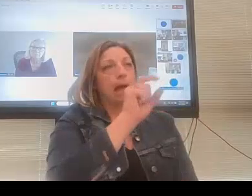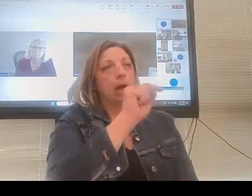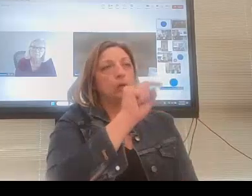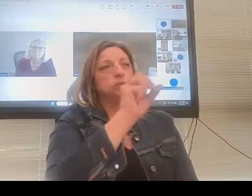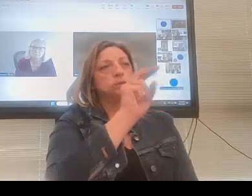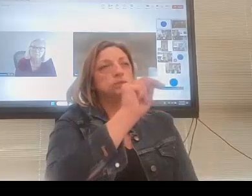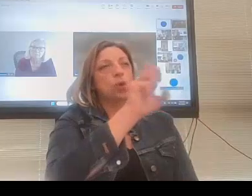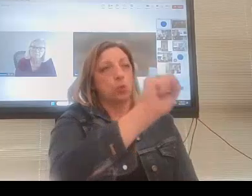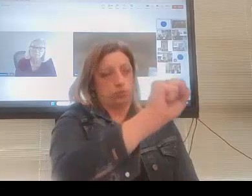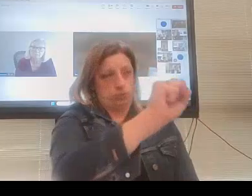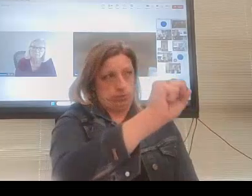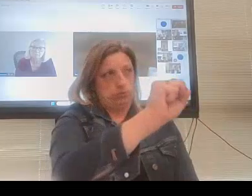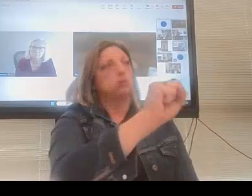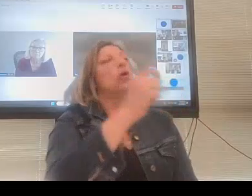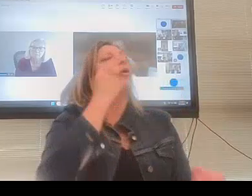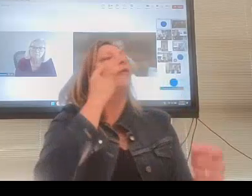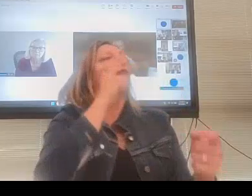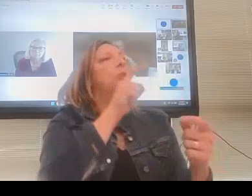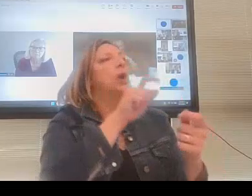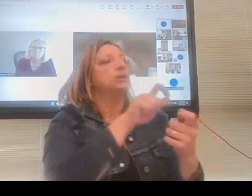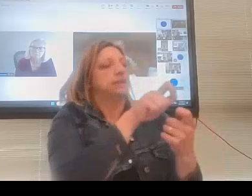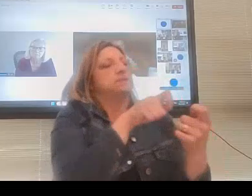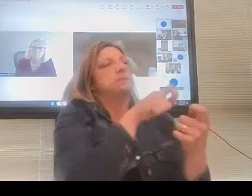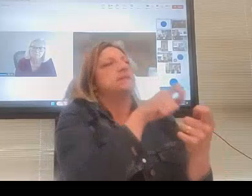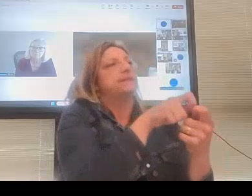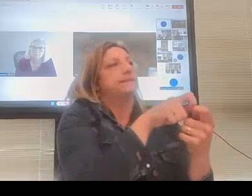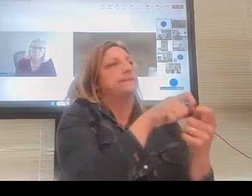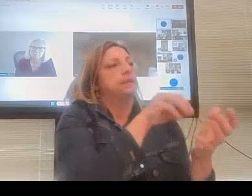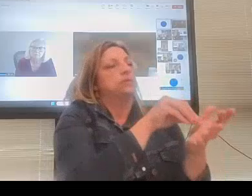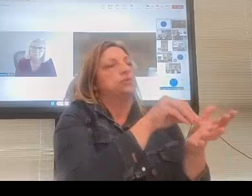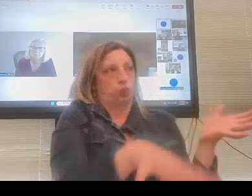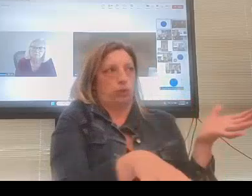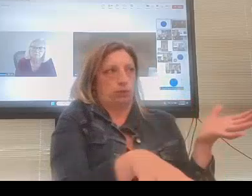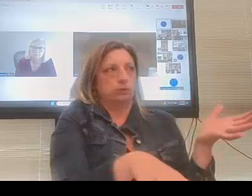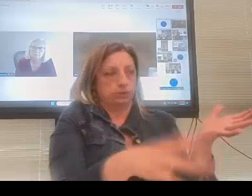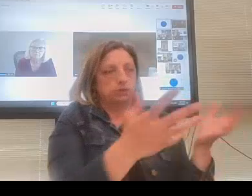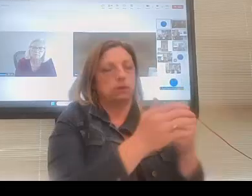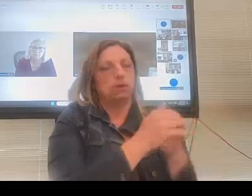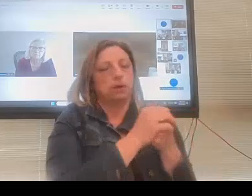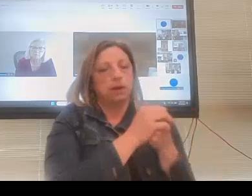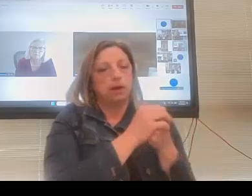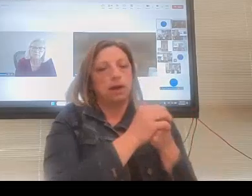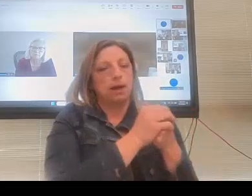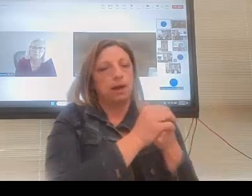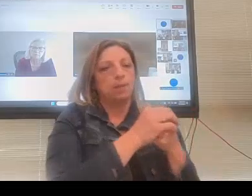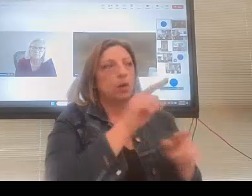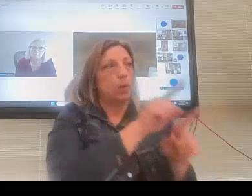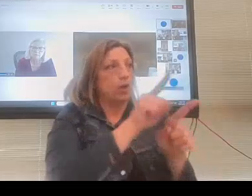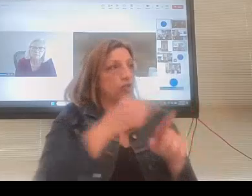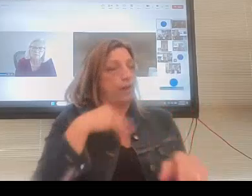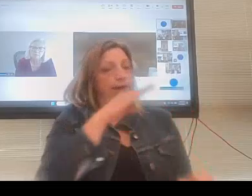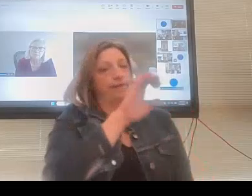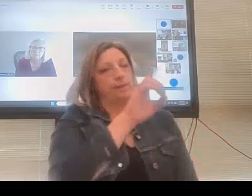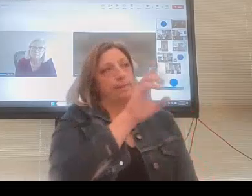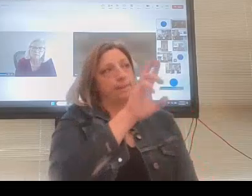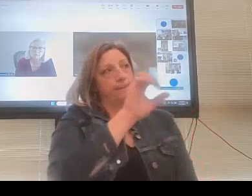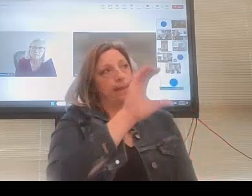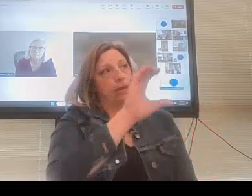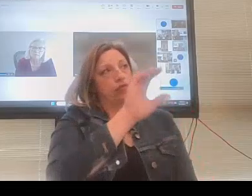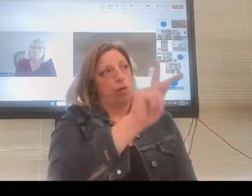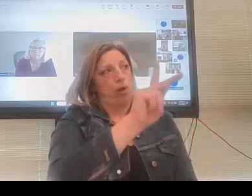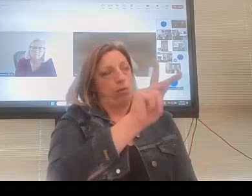ordered reading milestones for specific students. And